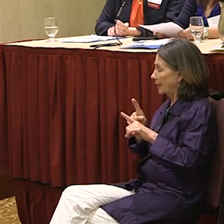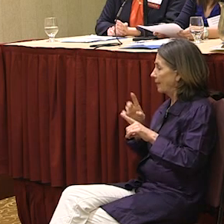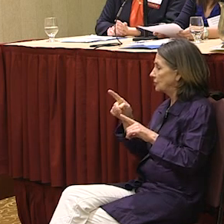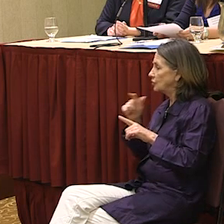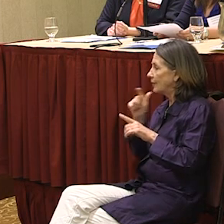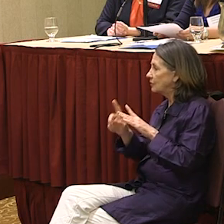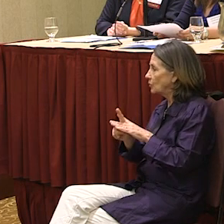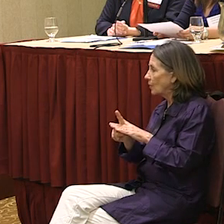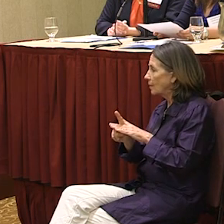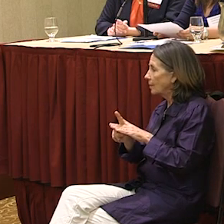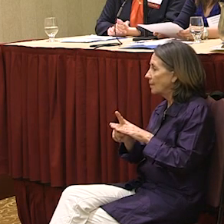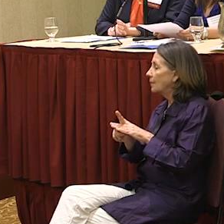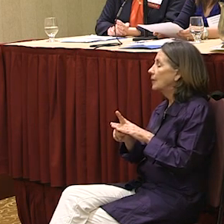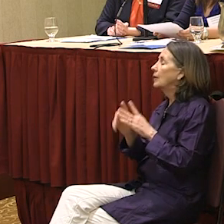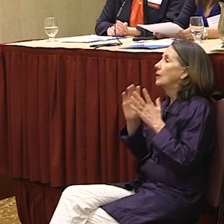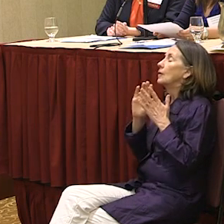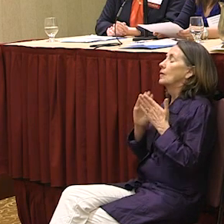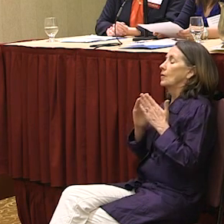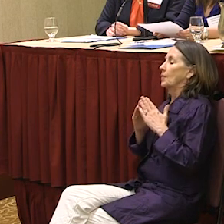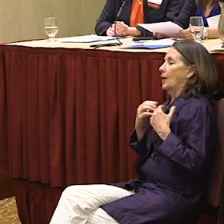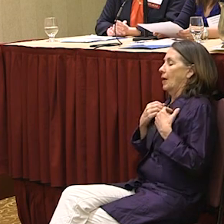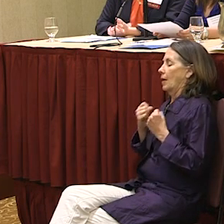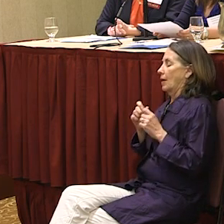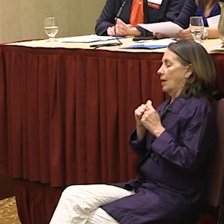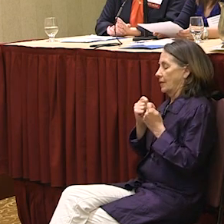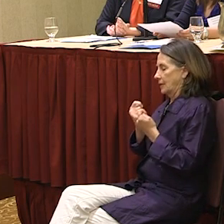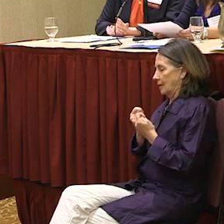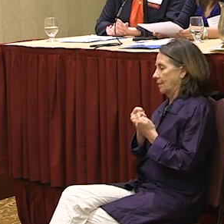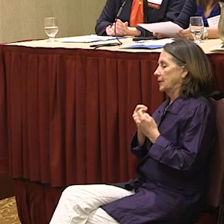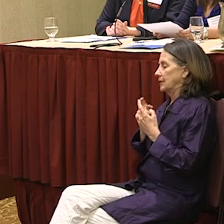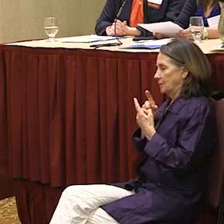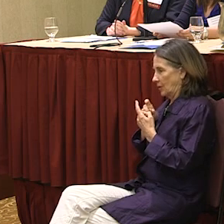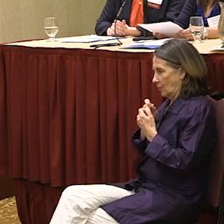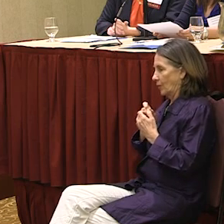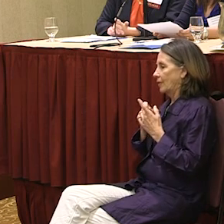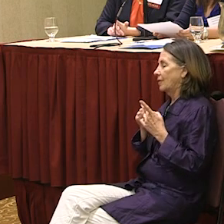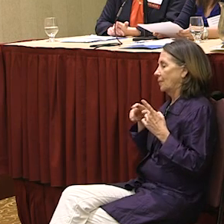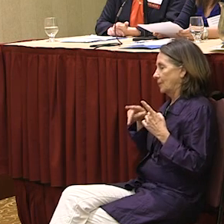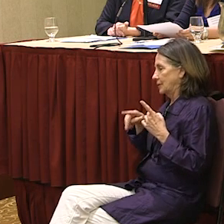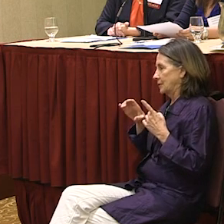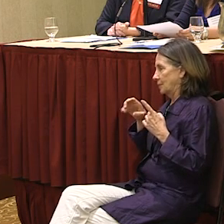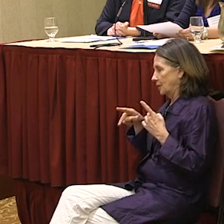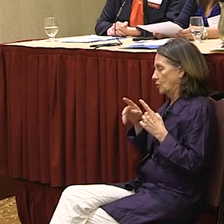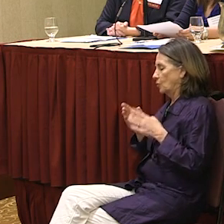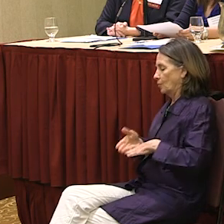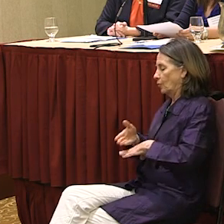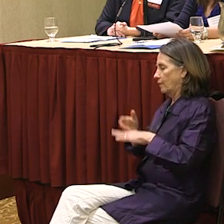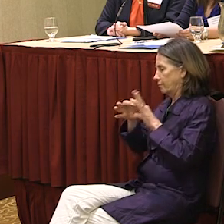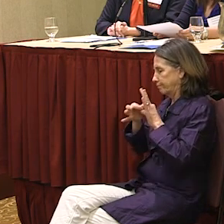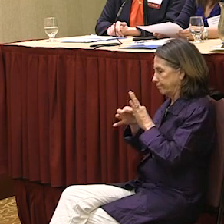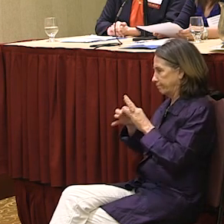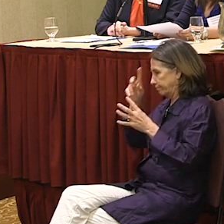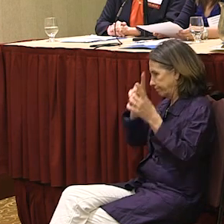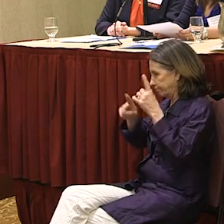no-show. The community health team is currently meeting with the established mental health provider and the nurse care manager to improve coordination and